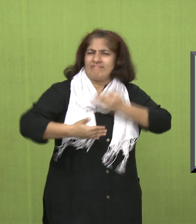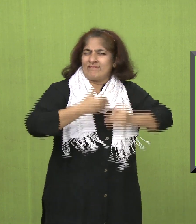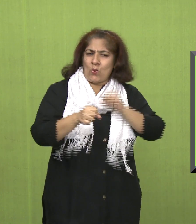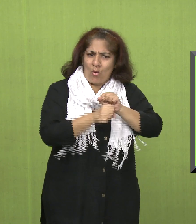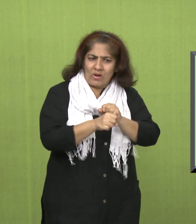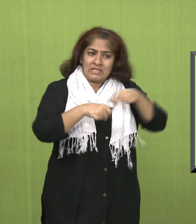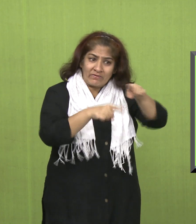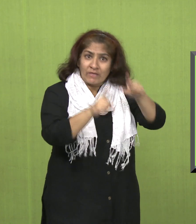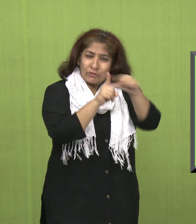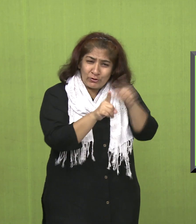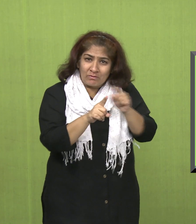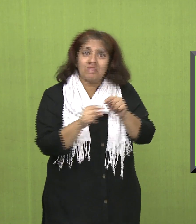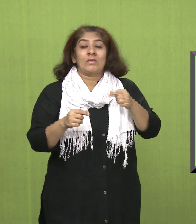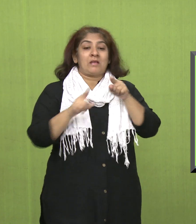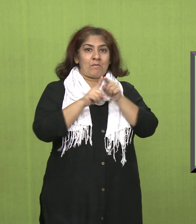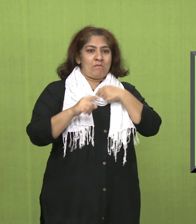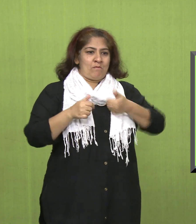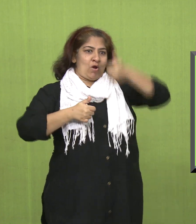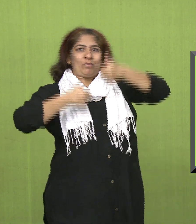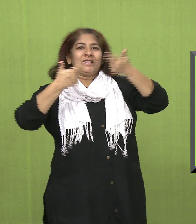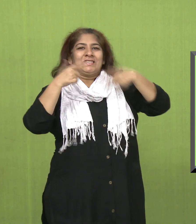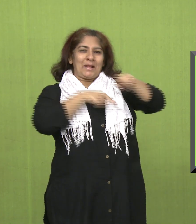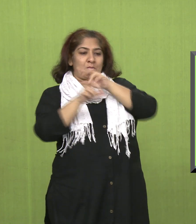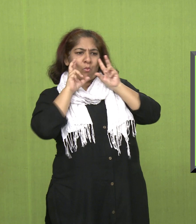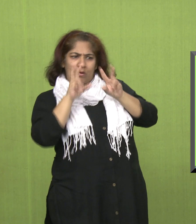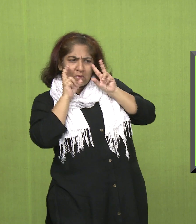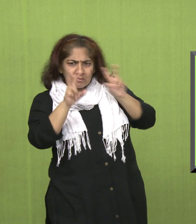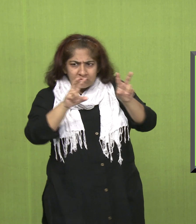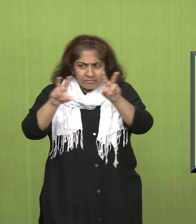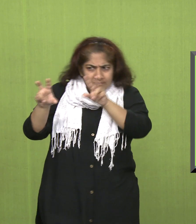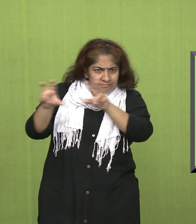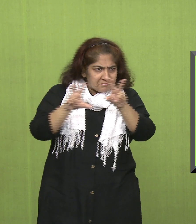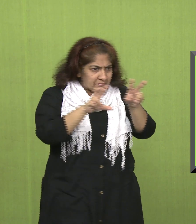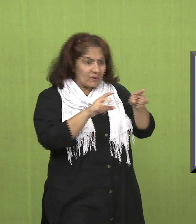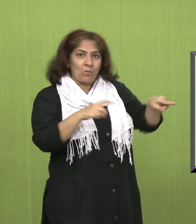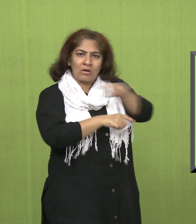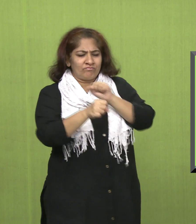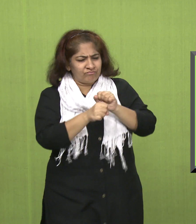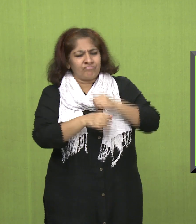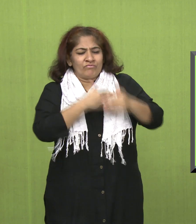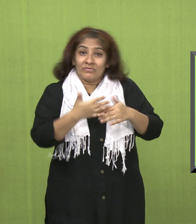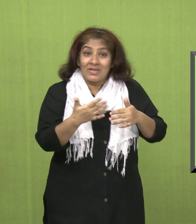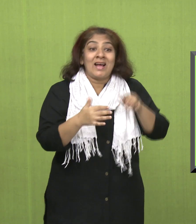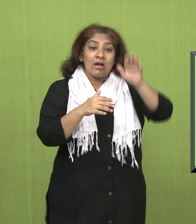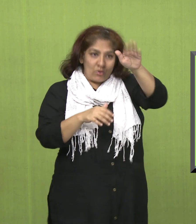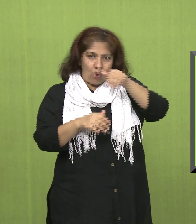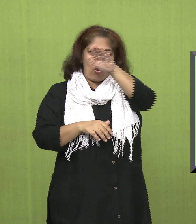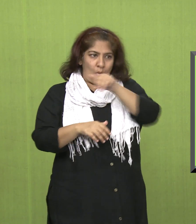The next comes performance appraisal. For example, if any person is working in a company for about a